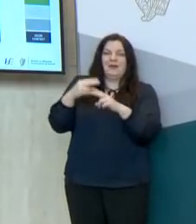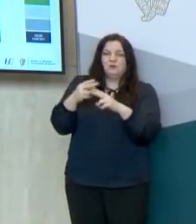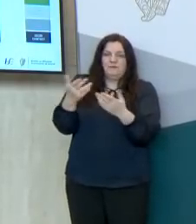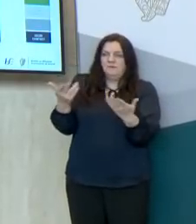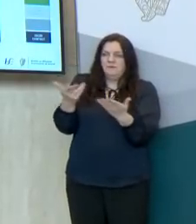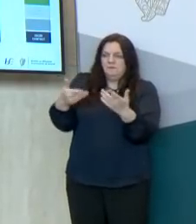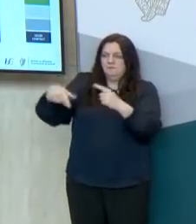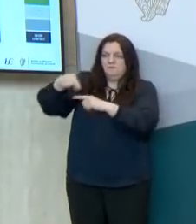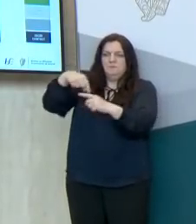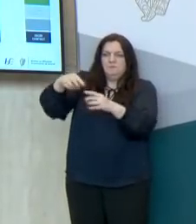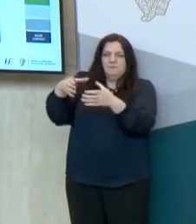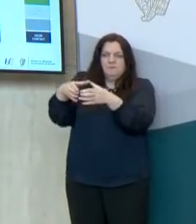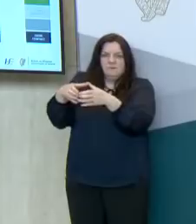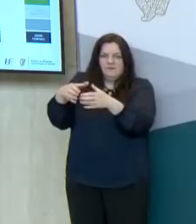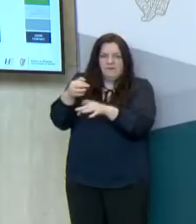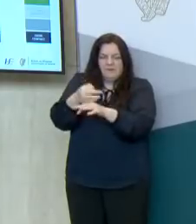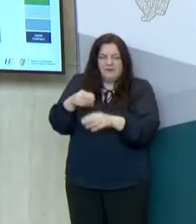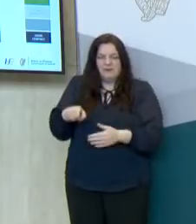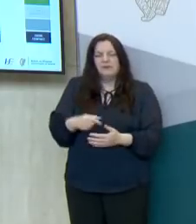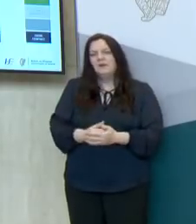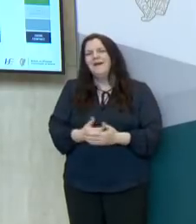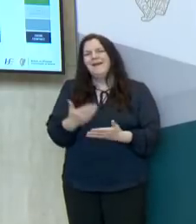Equally, how is the virus being transmitted?